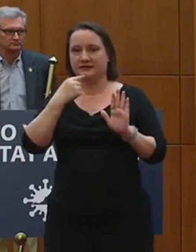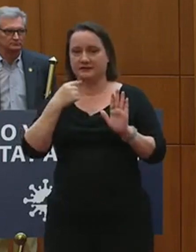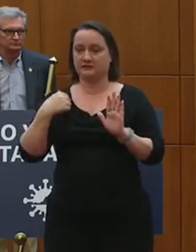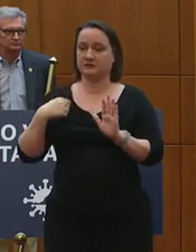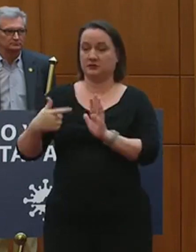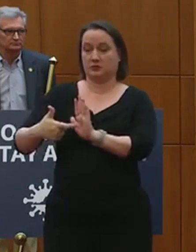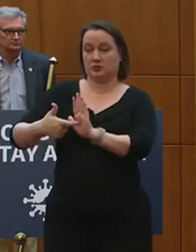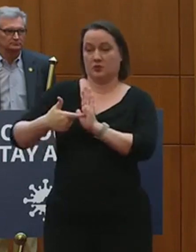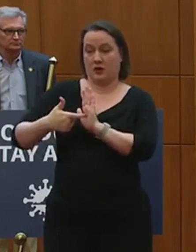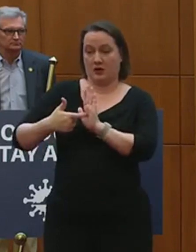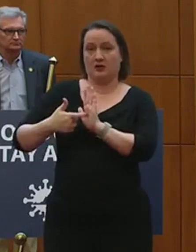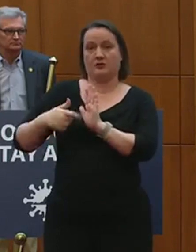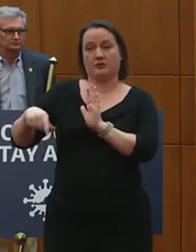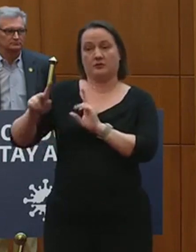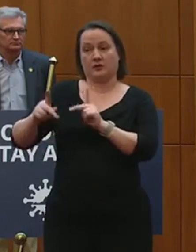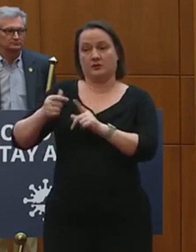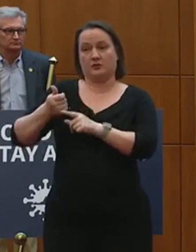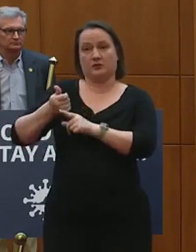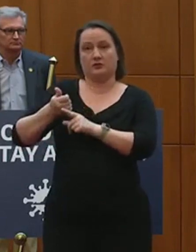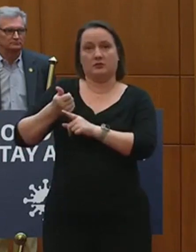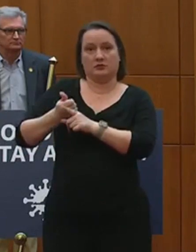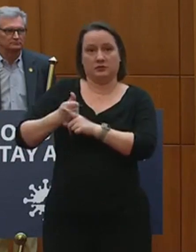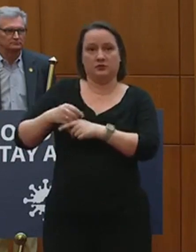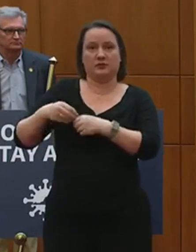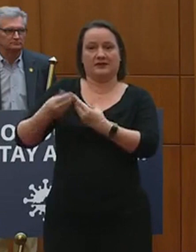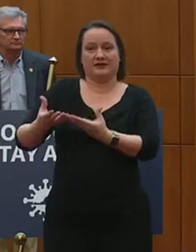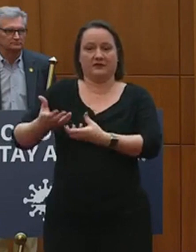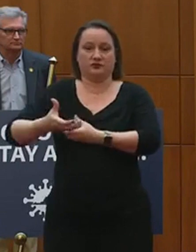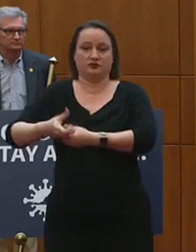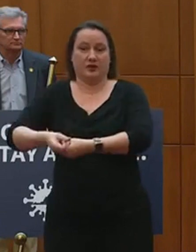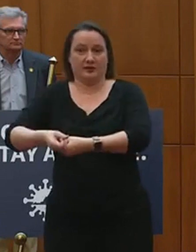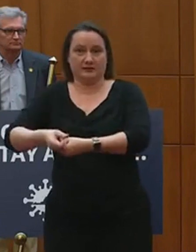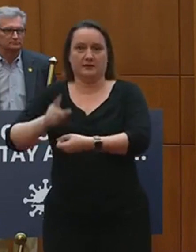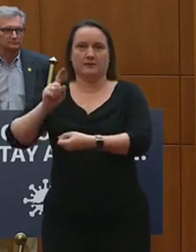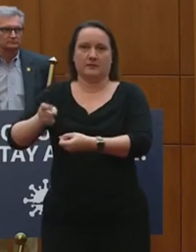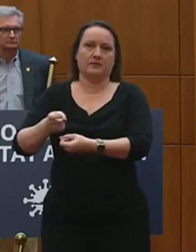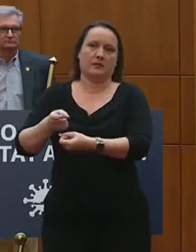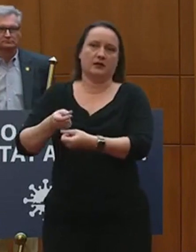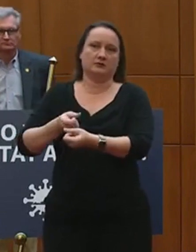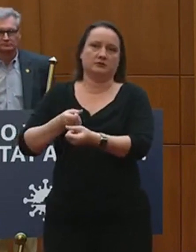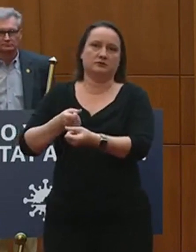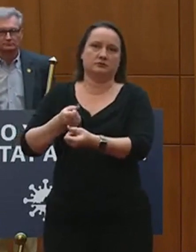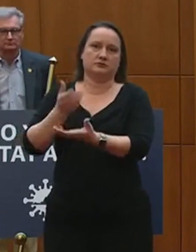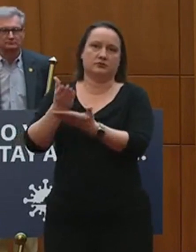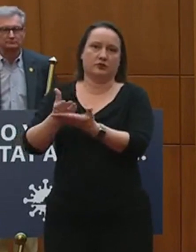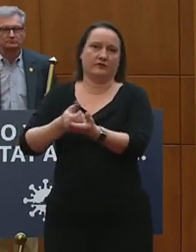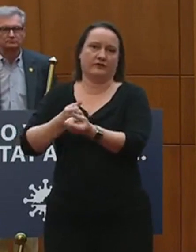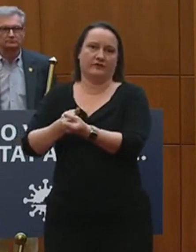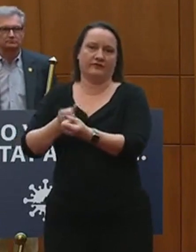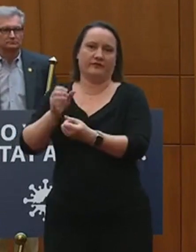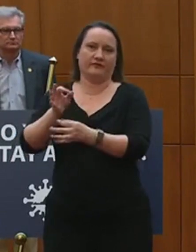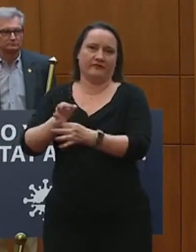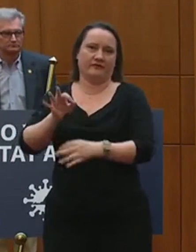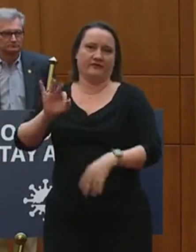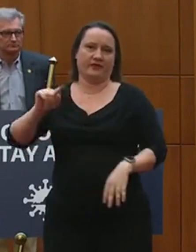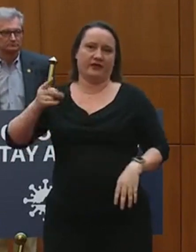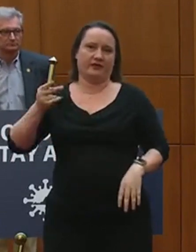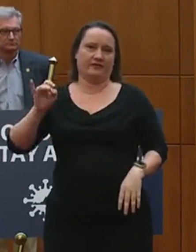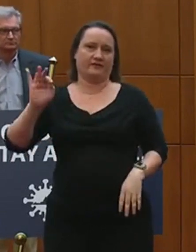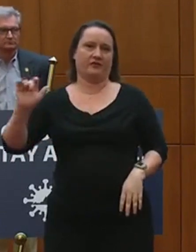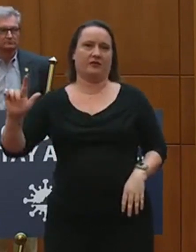that those who have been given a trust must prove faithful. Proving